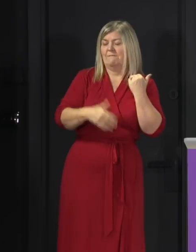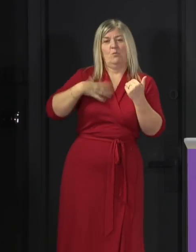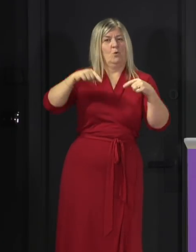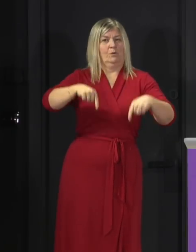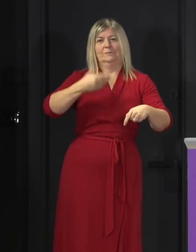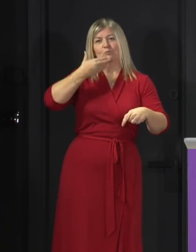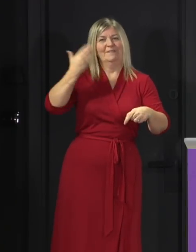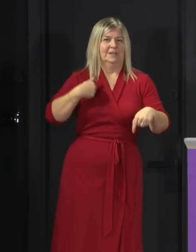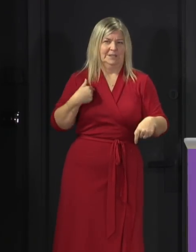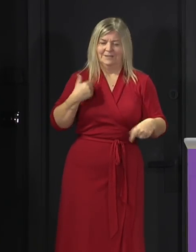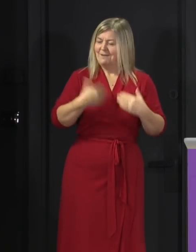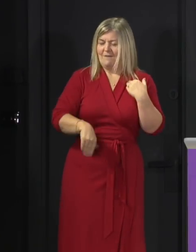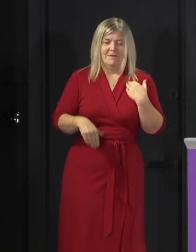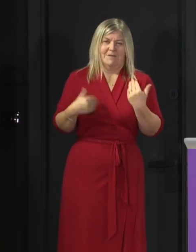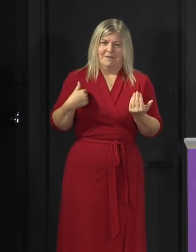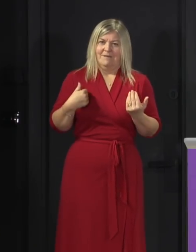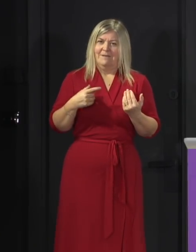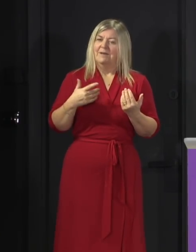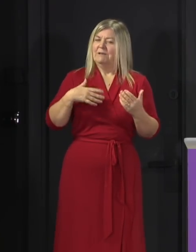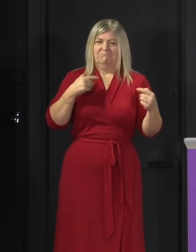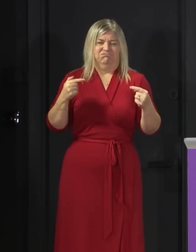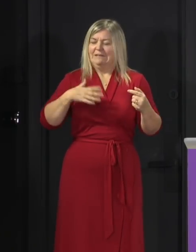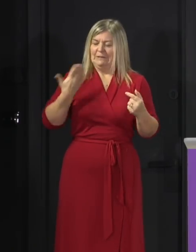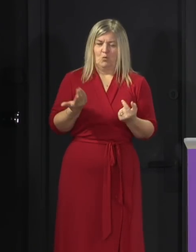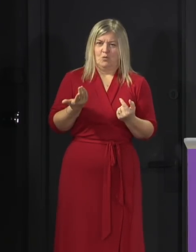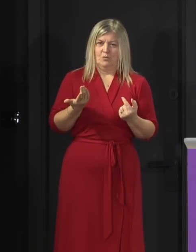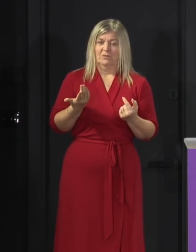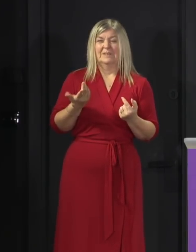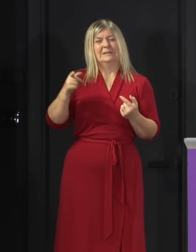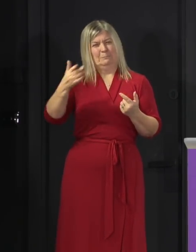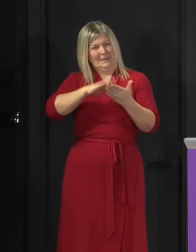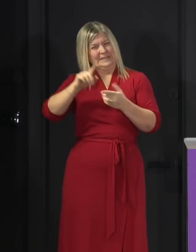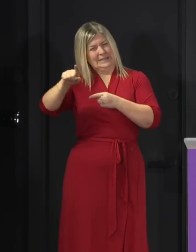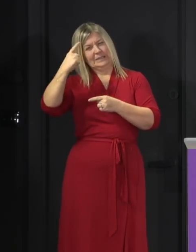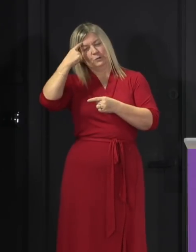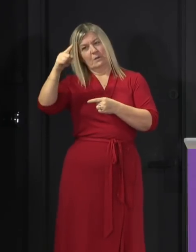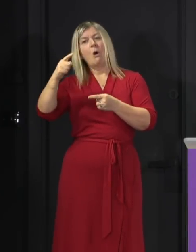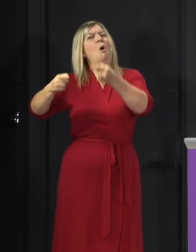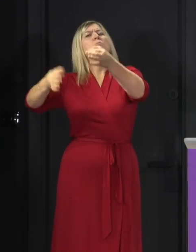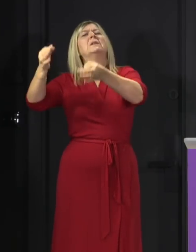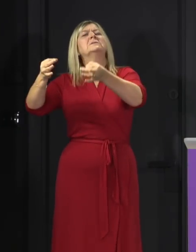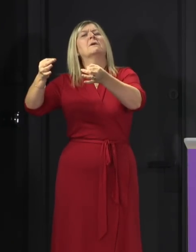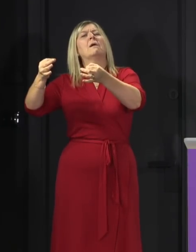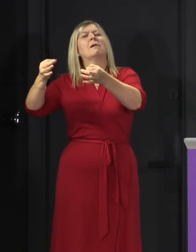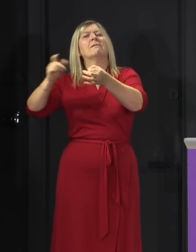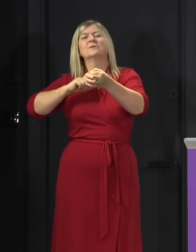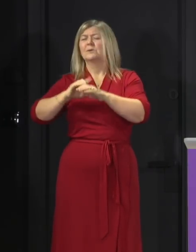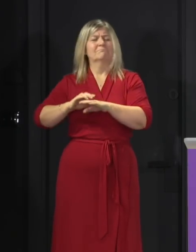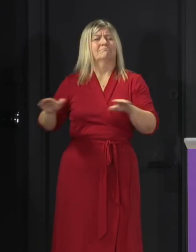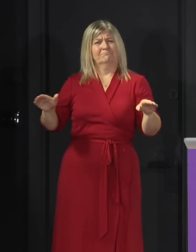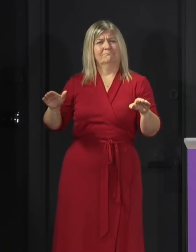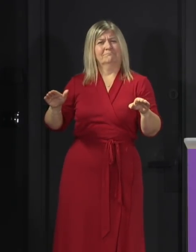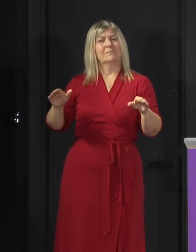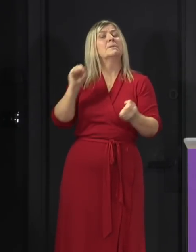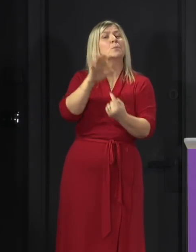think is regrettable, because it suggests that political considerations are more important than the vital imperative of communicating directly